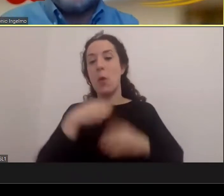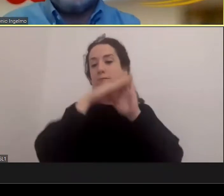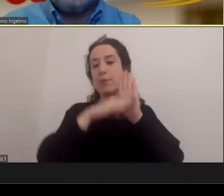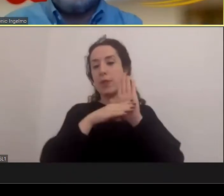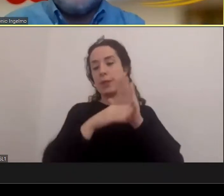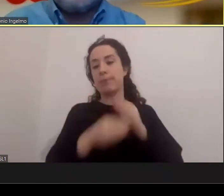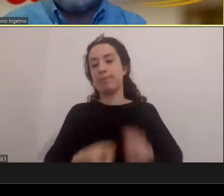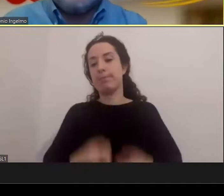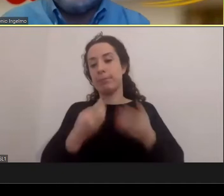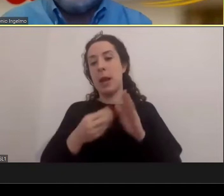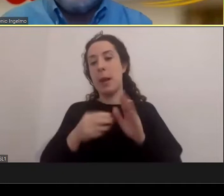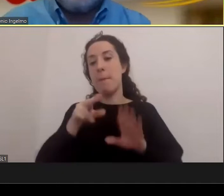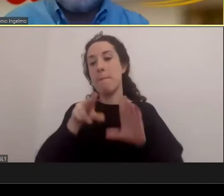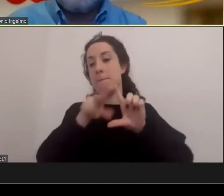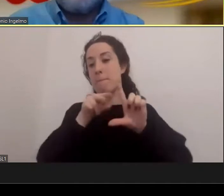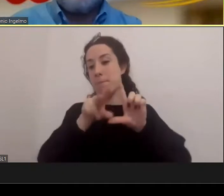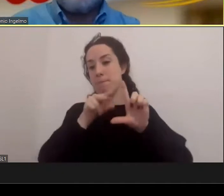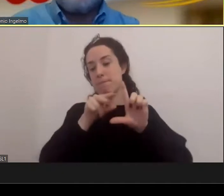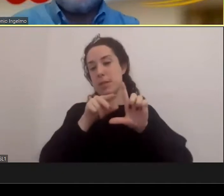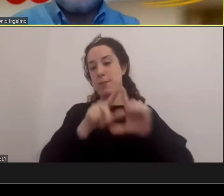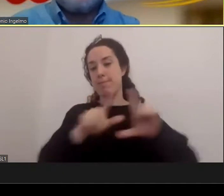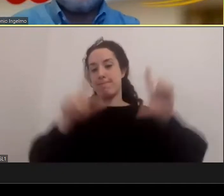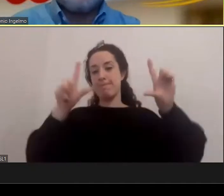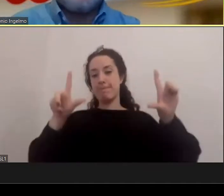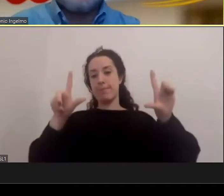ACCESSIBILITECH. Please, video.